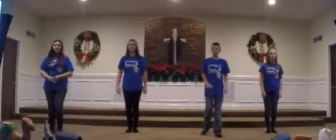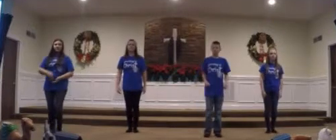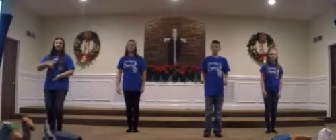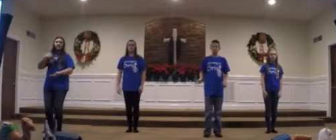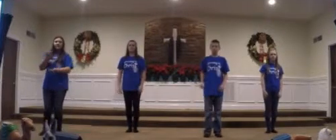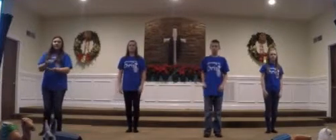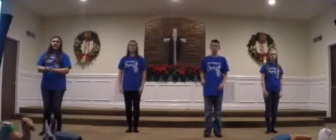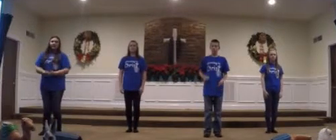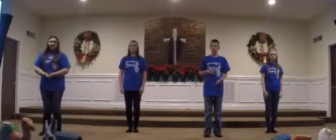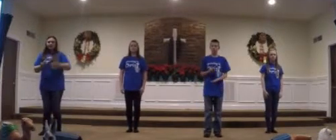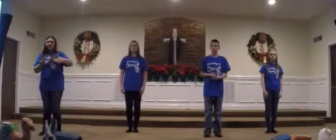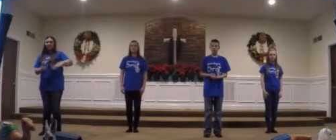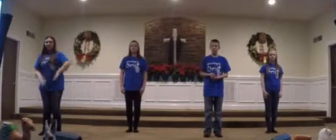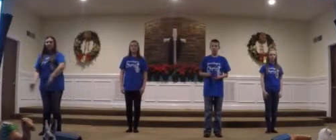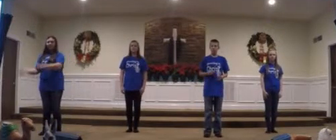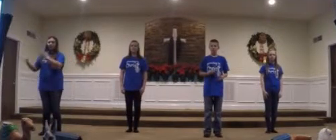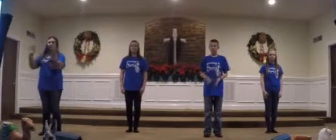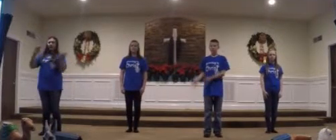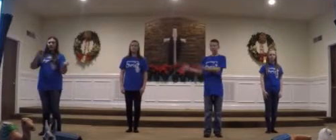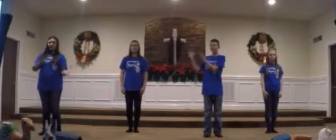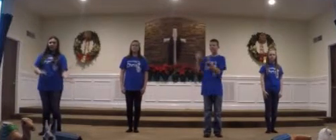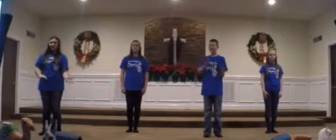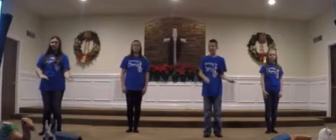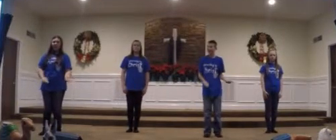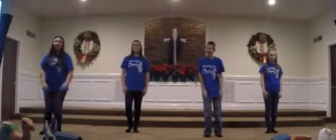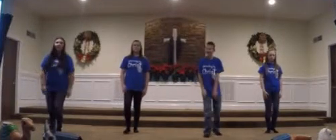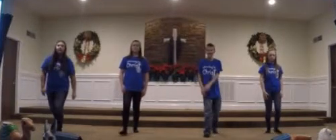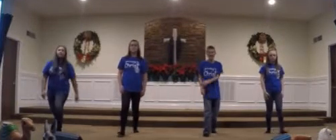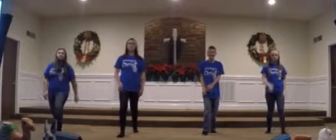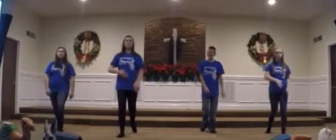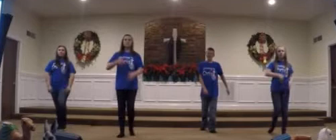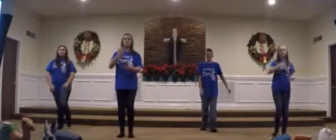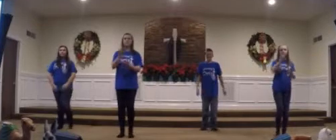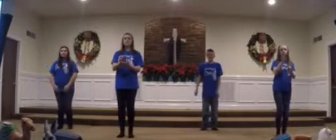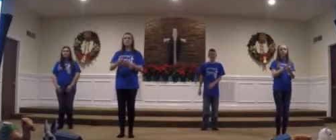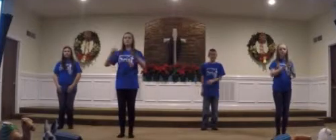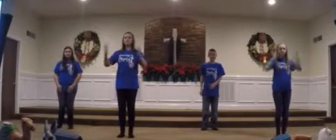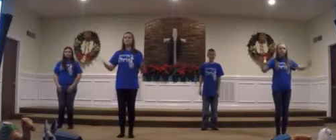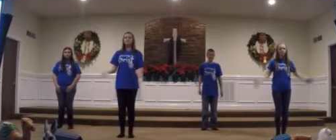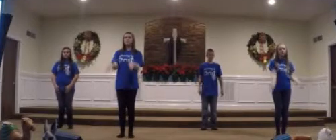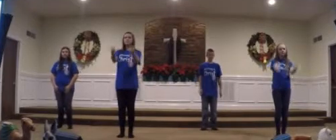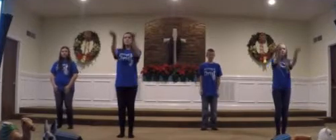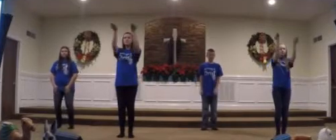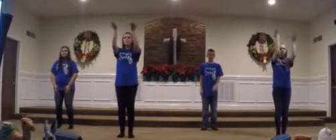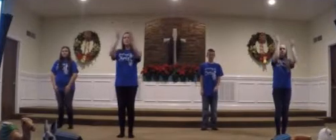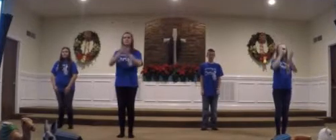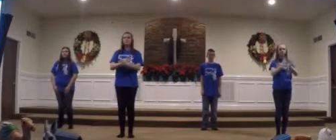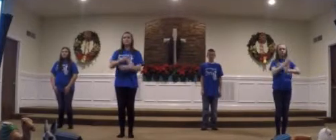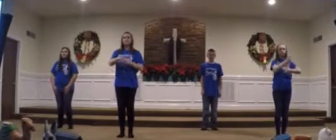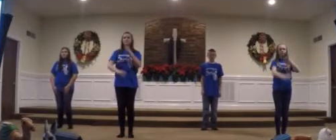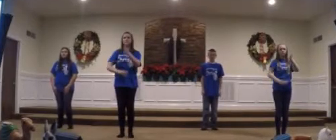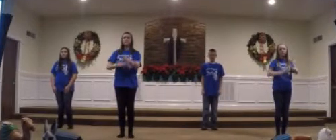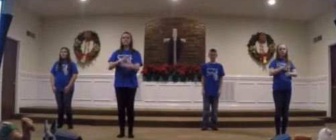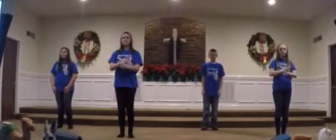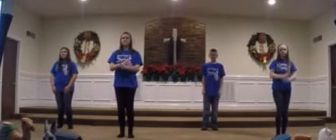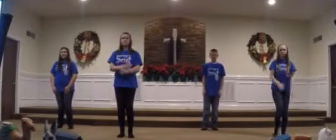that man, no more they die Born to raise the sons of earth